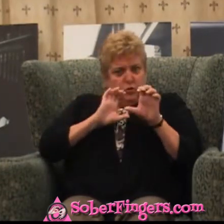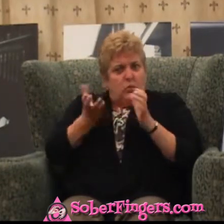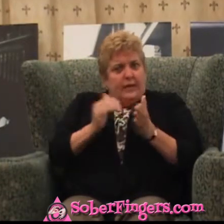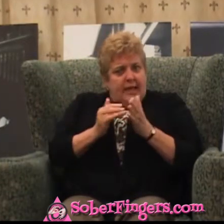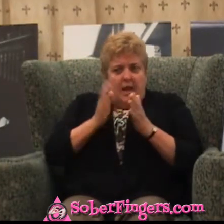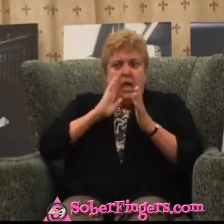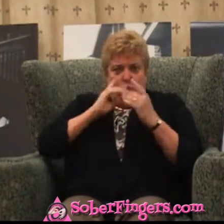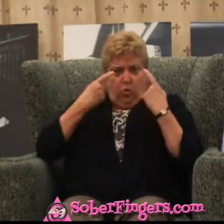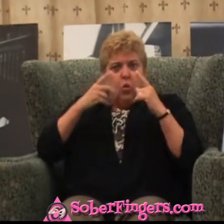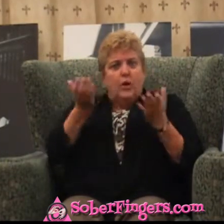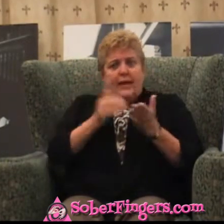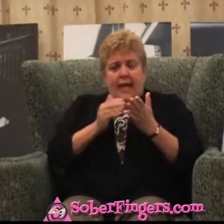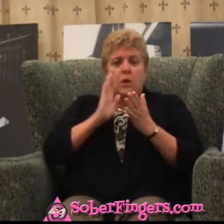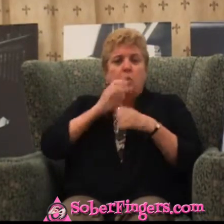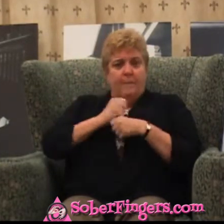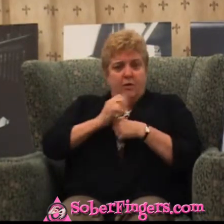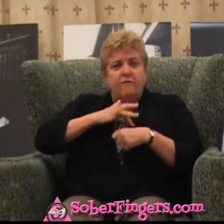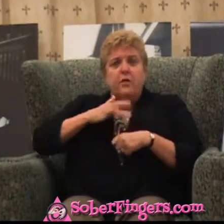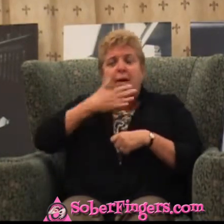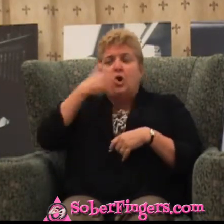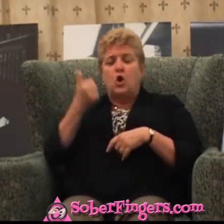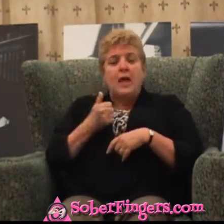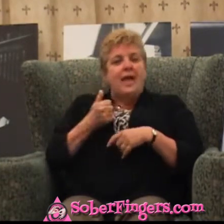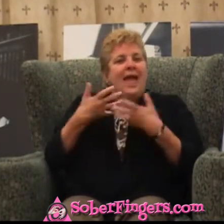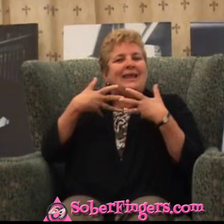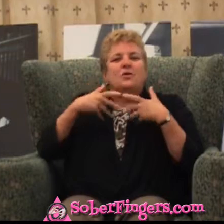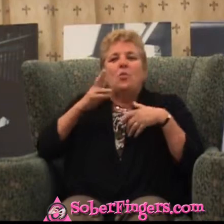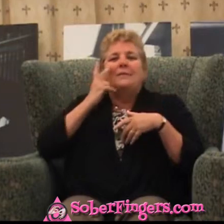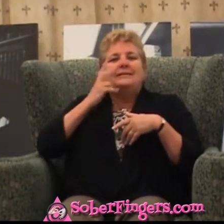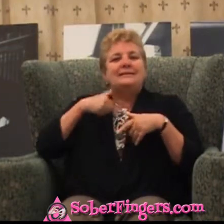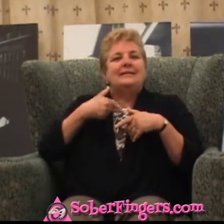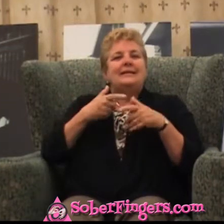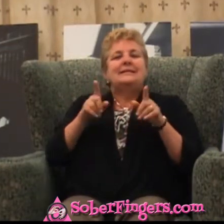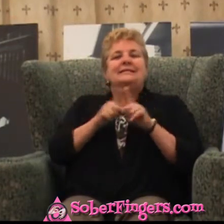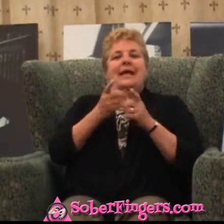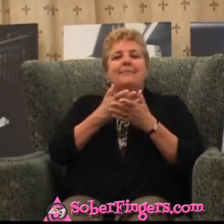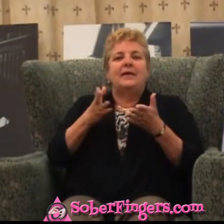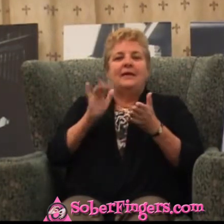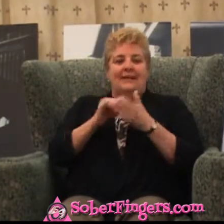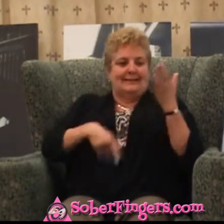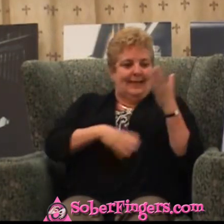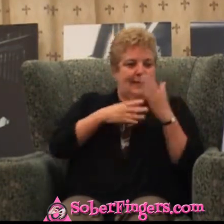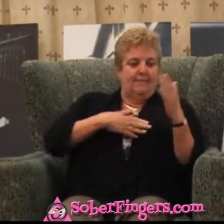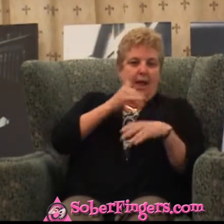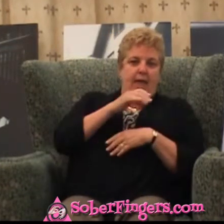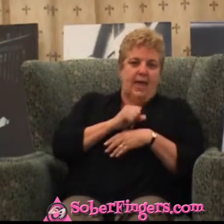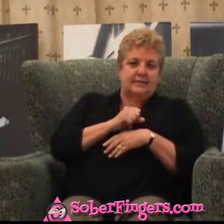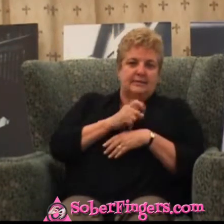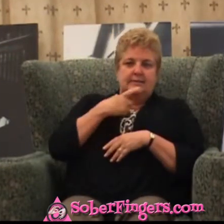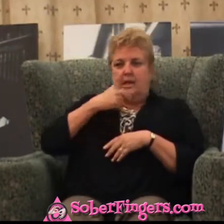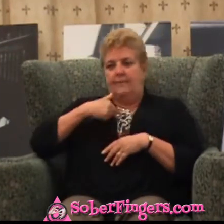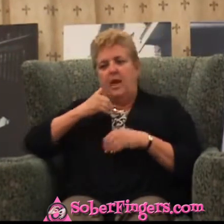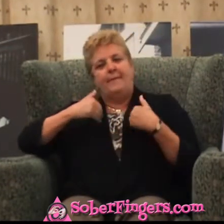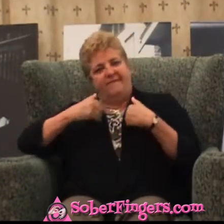And it doesn't want me to see that the same thing that is kicking my ass is telling me I'm having fun.